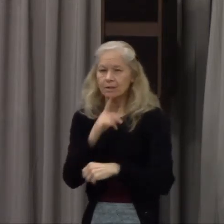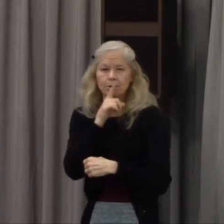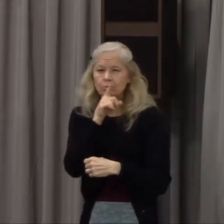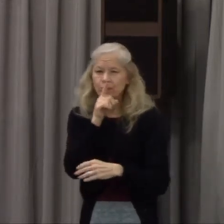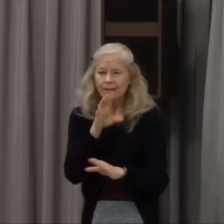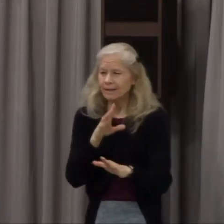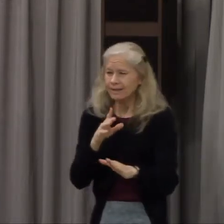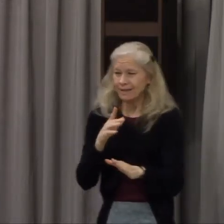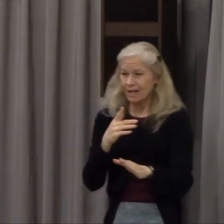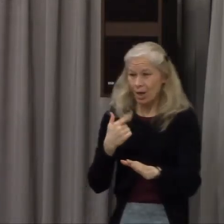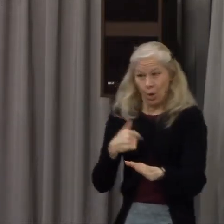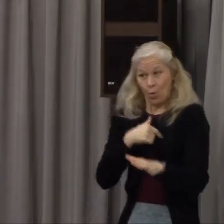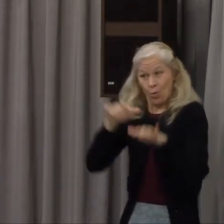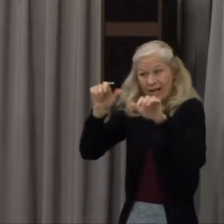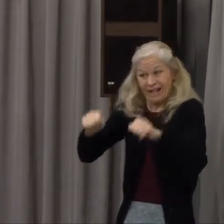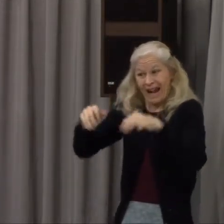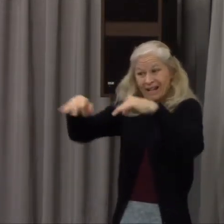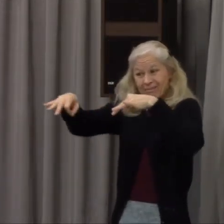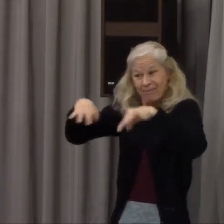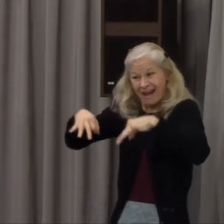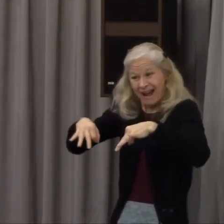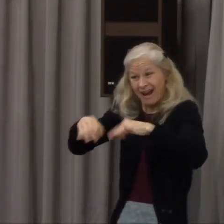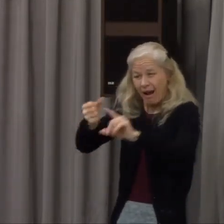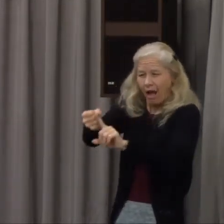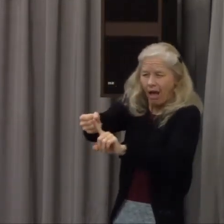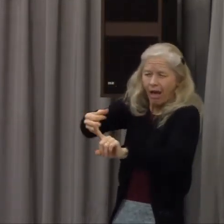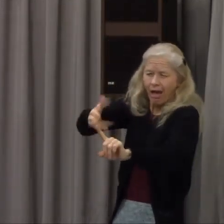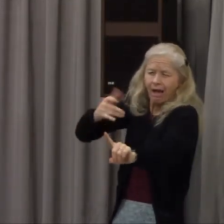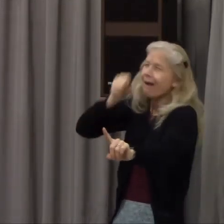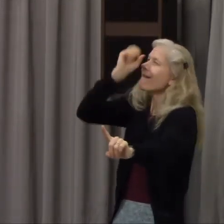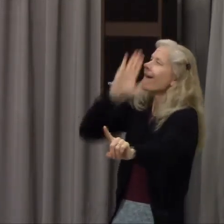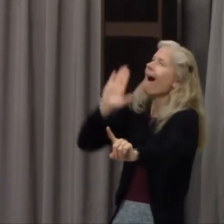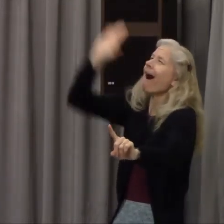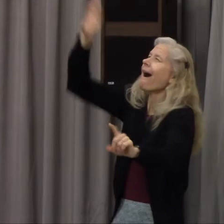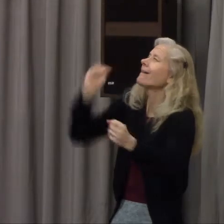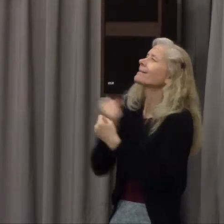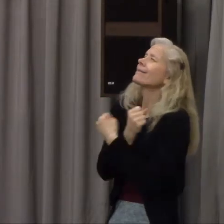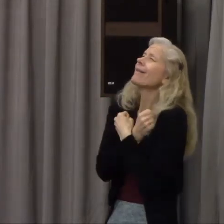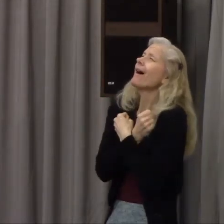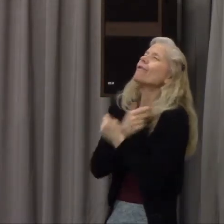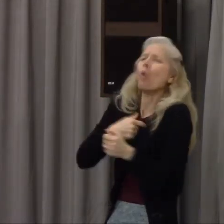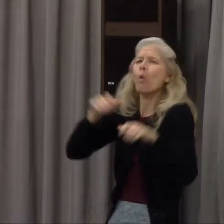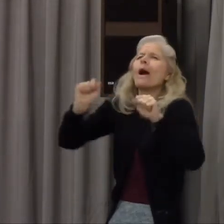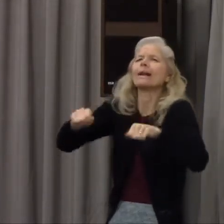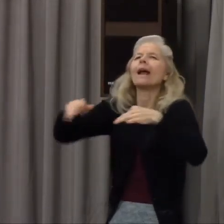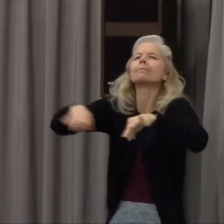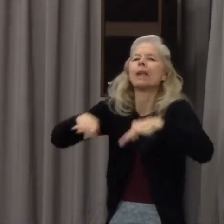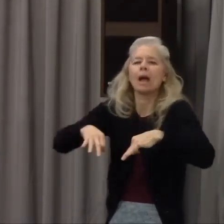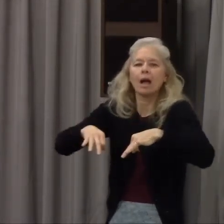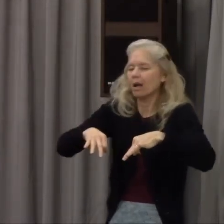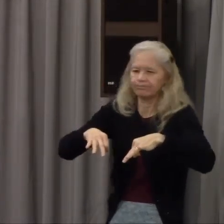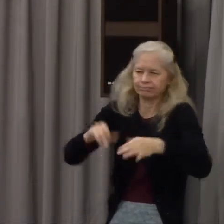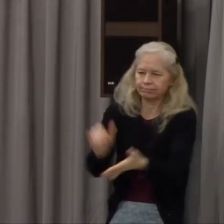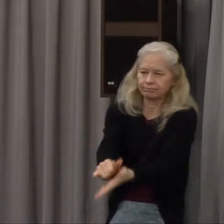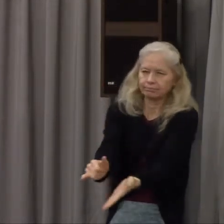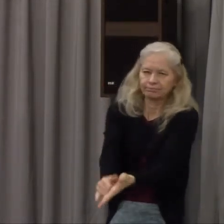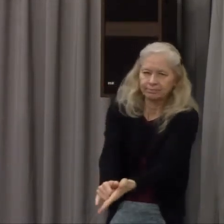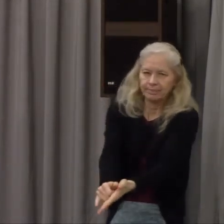in words that falls upon those who reject Him. Because God is all God on both sides of the